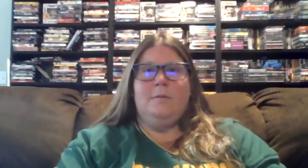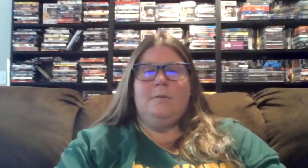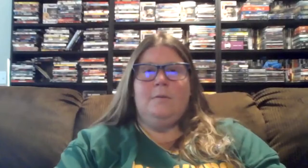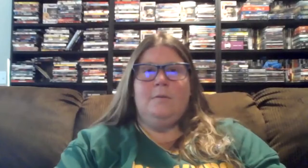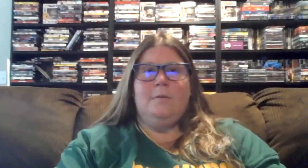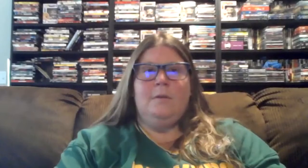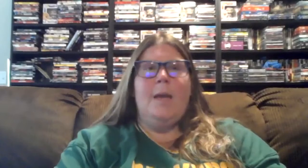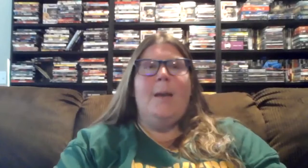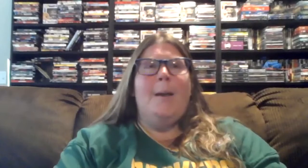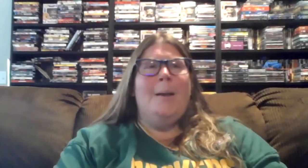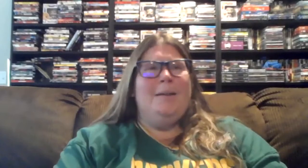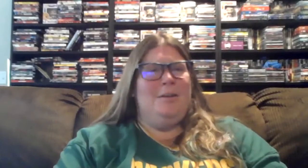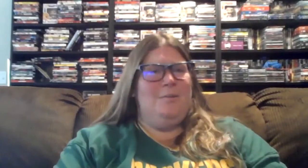Bocce. No,